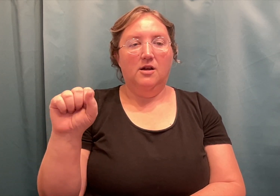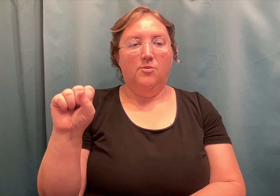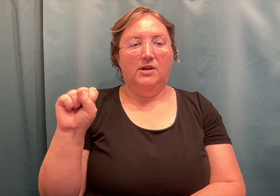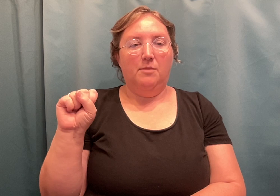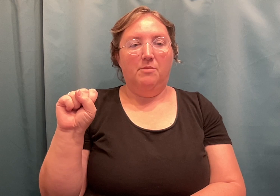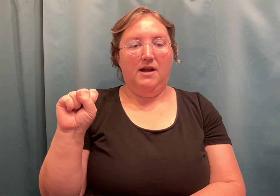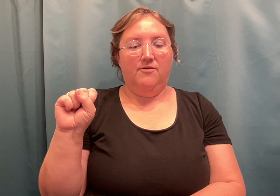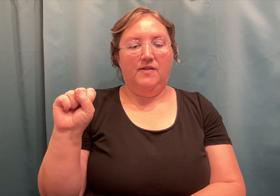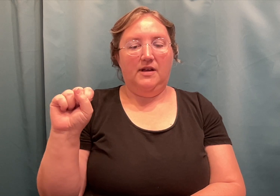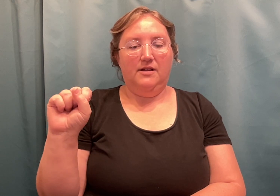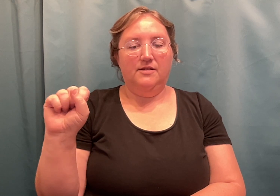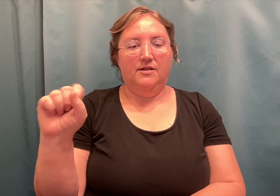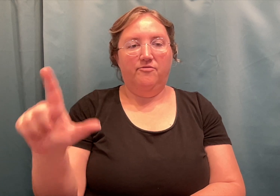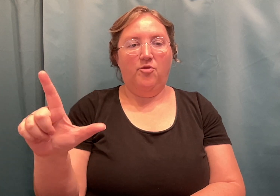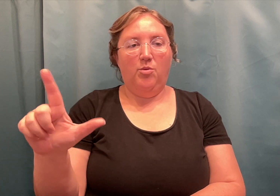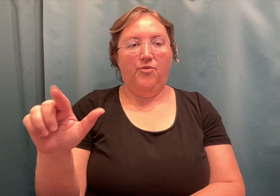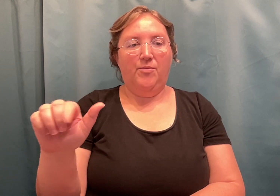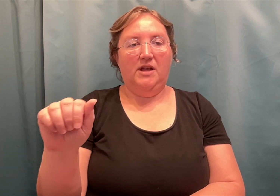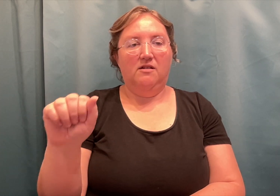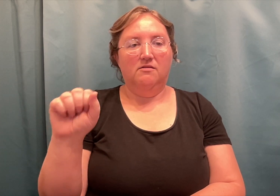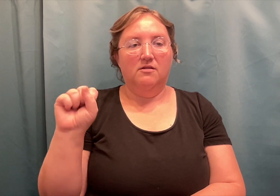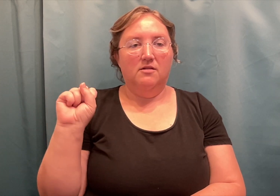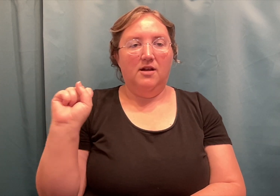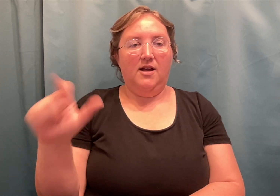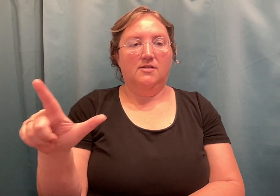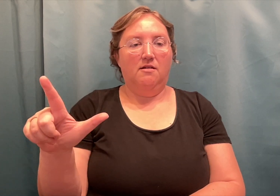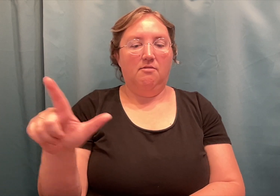we come back for the S, and then forward from the L. ASL.